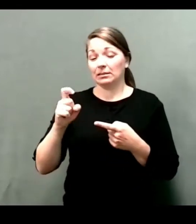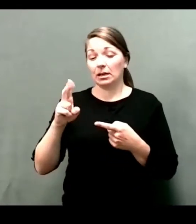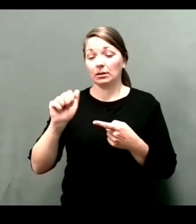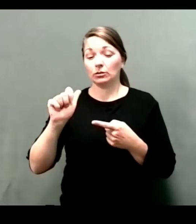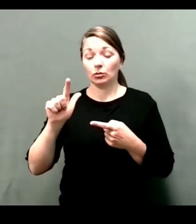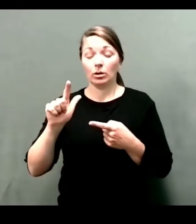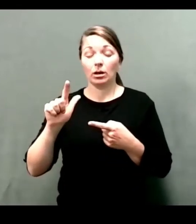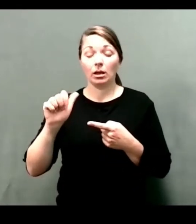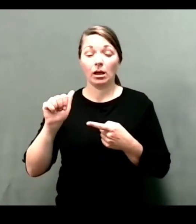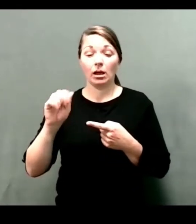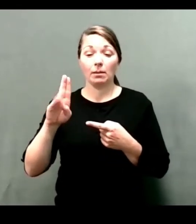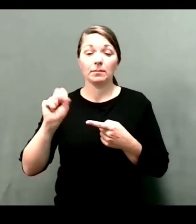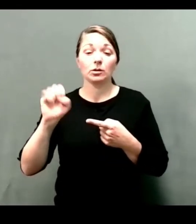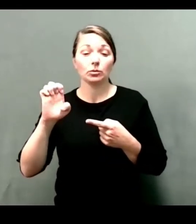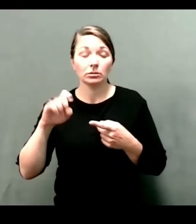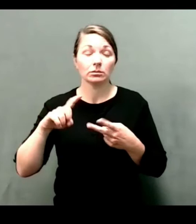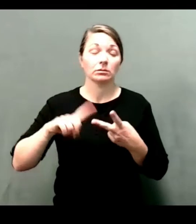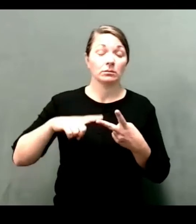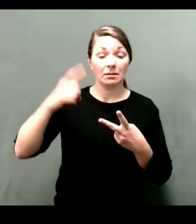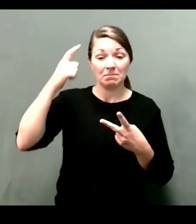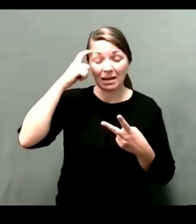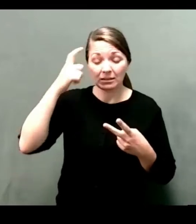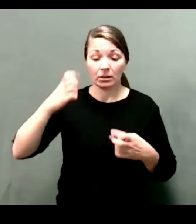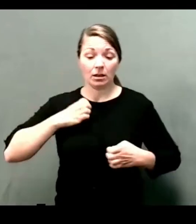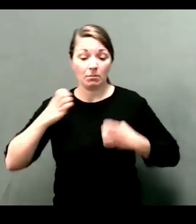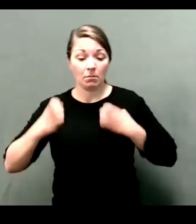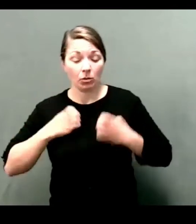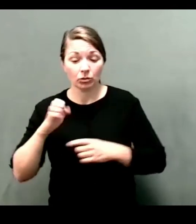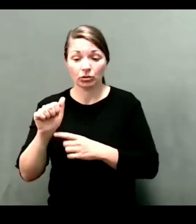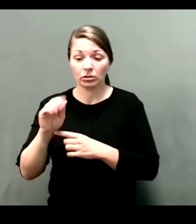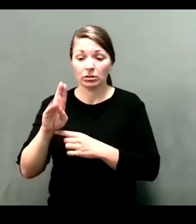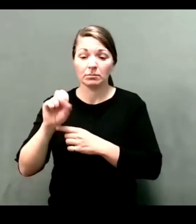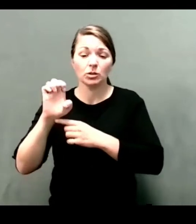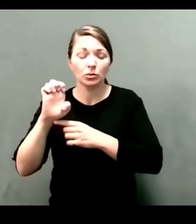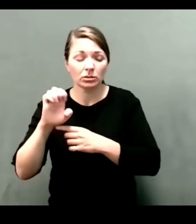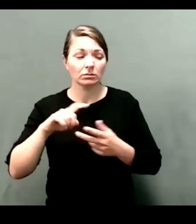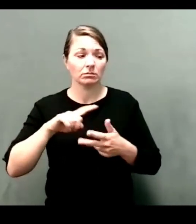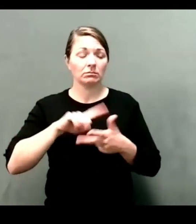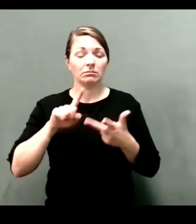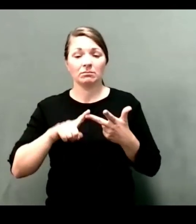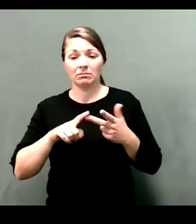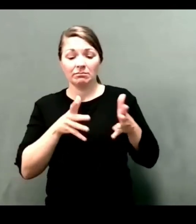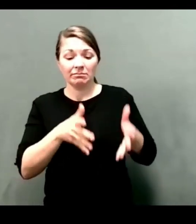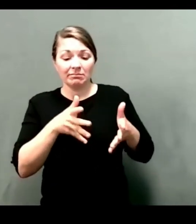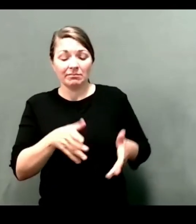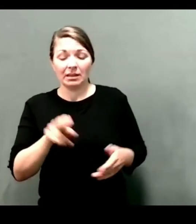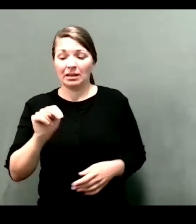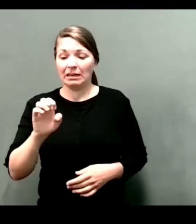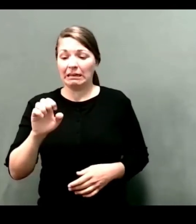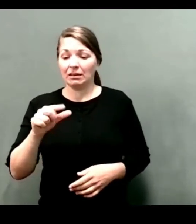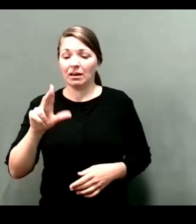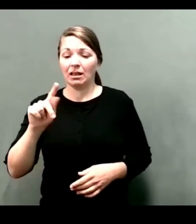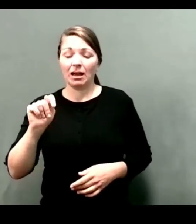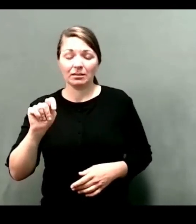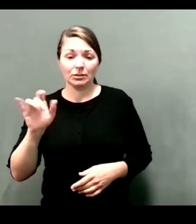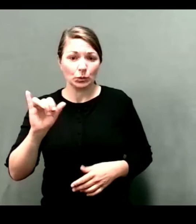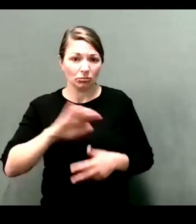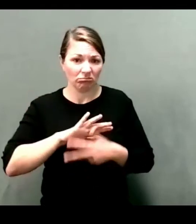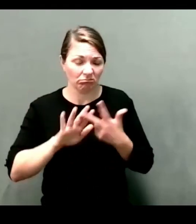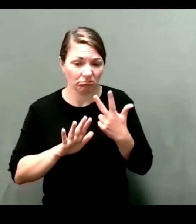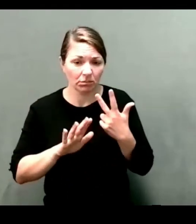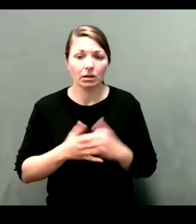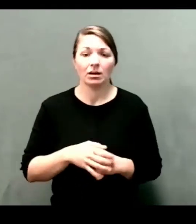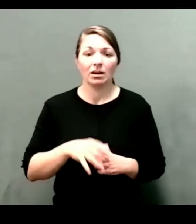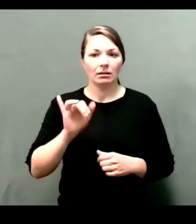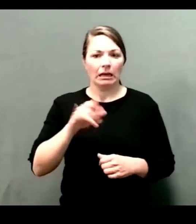were concerns for mental and emotional abuse, and then also for neglect. And once again, these pieces felt really important to us in the child abuse